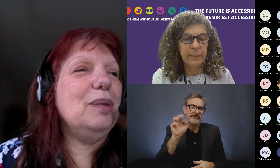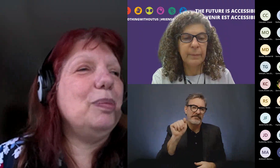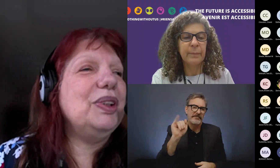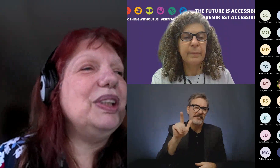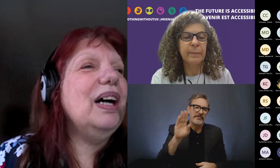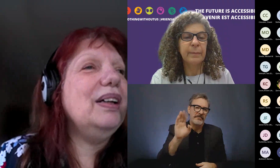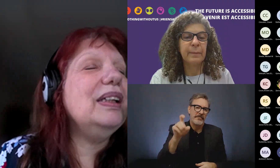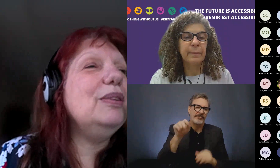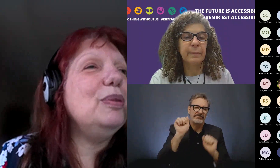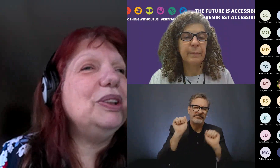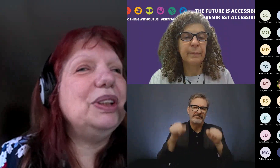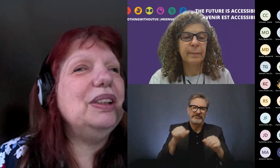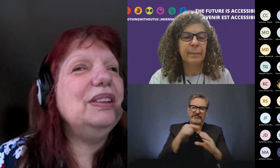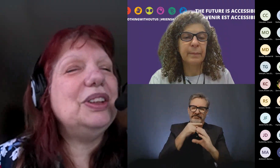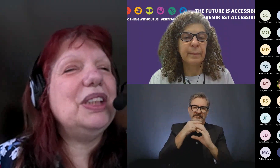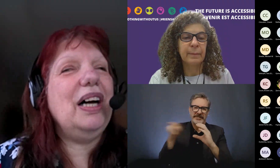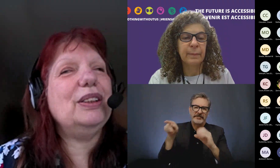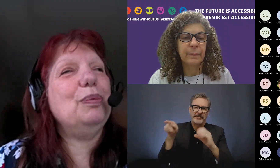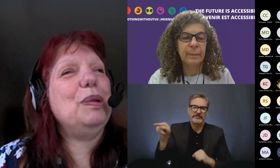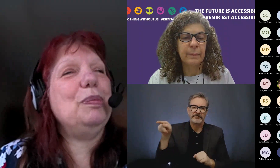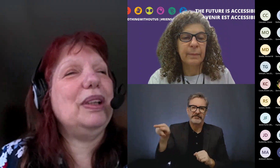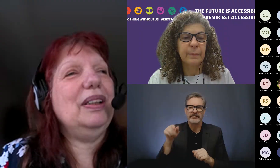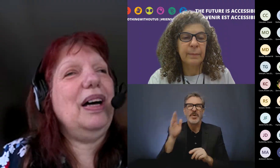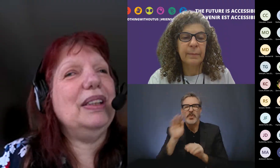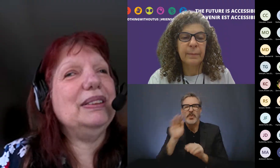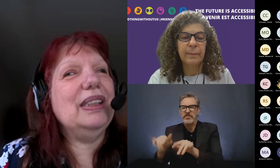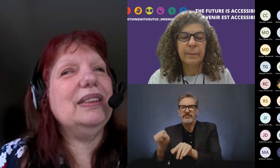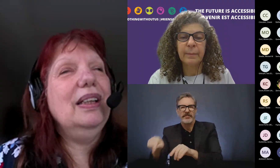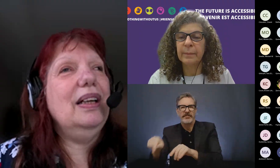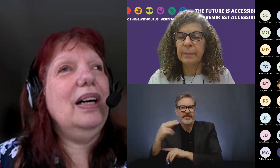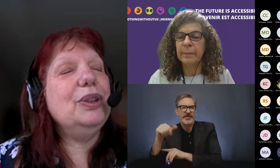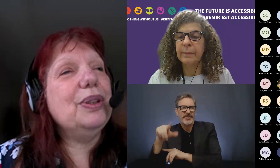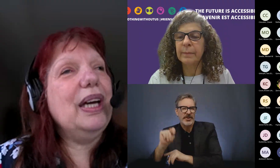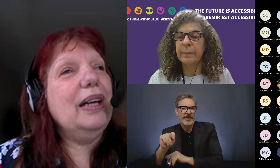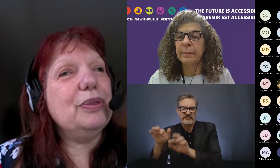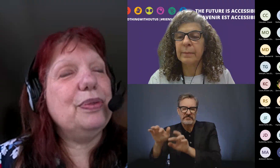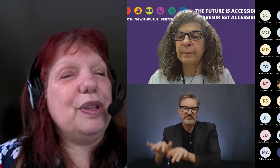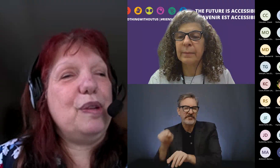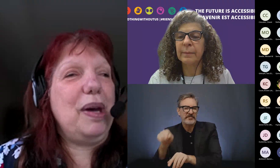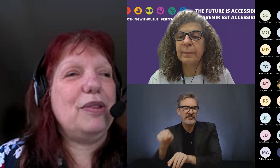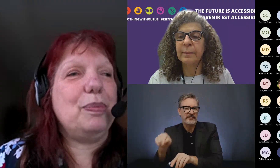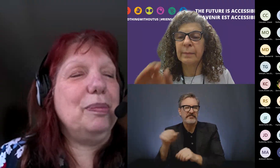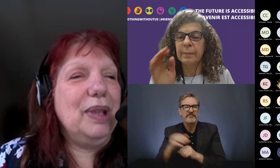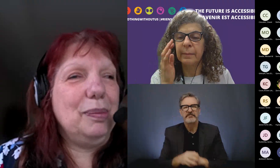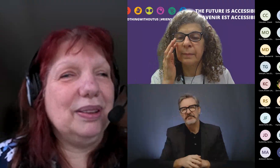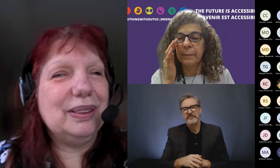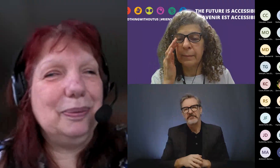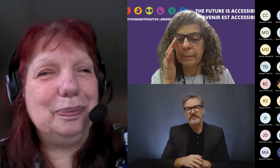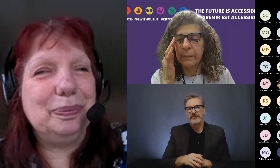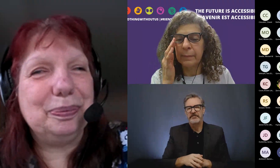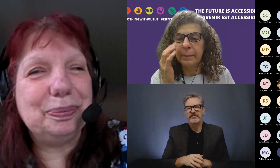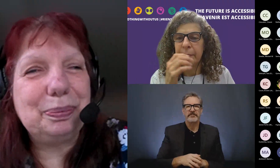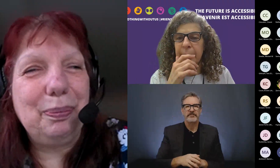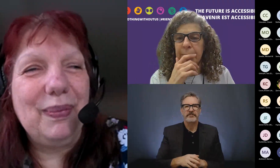that we can put the information in the chat so people can have access to the address for the passport